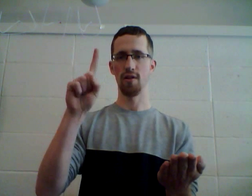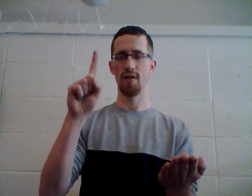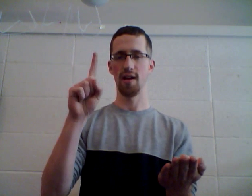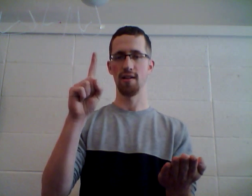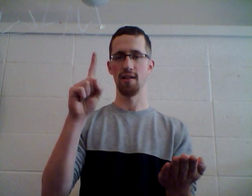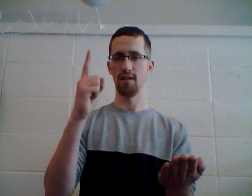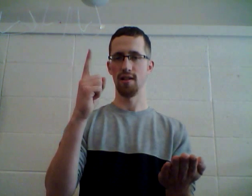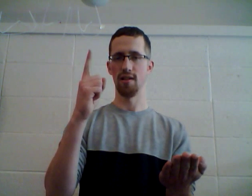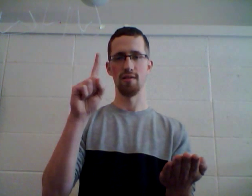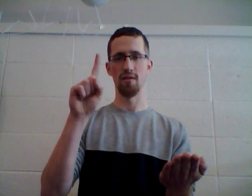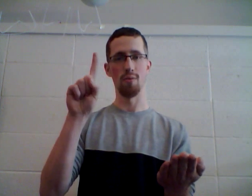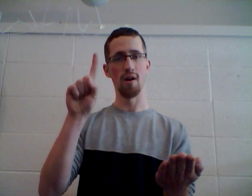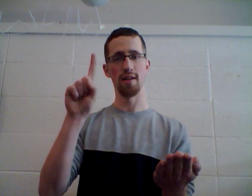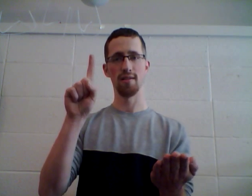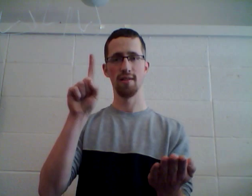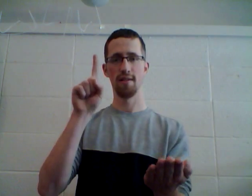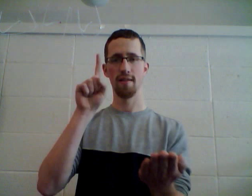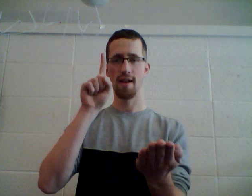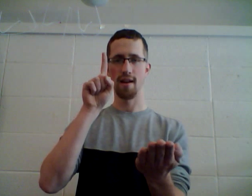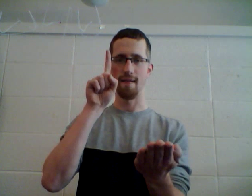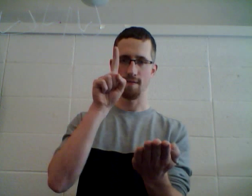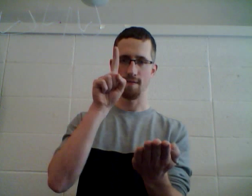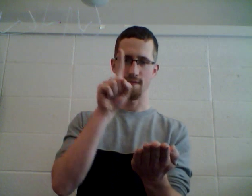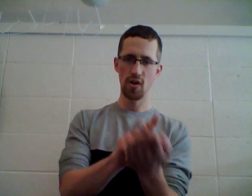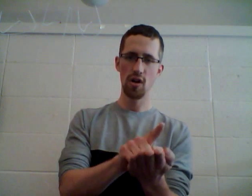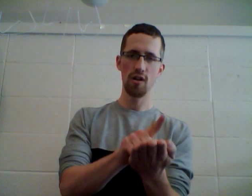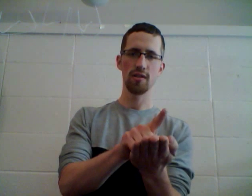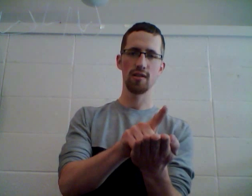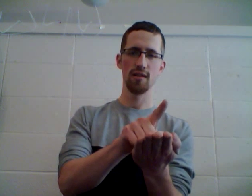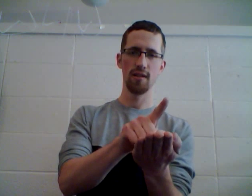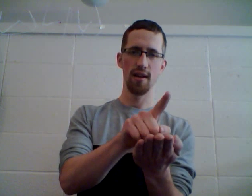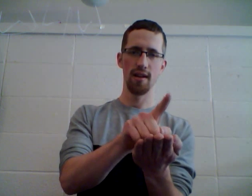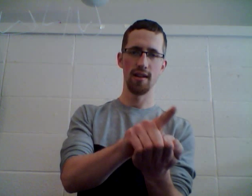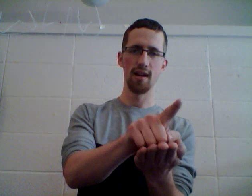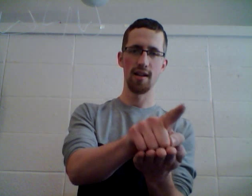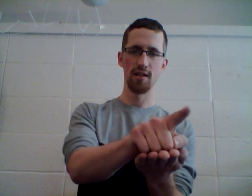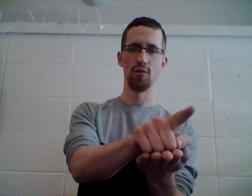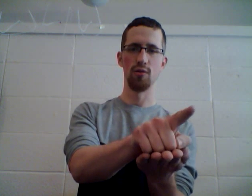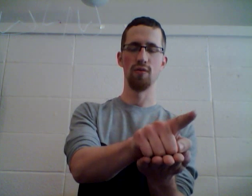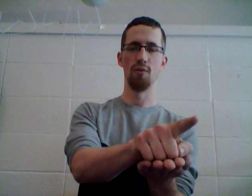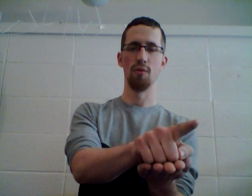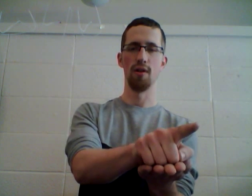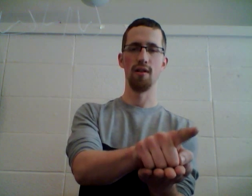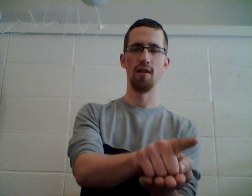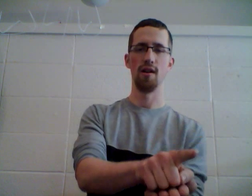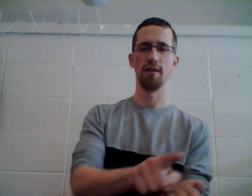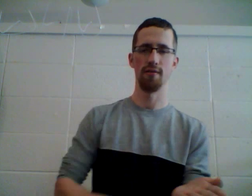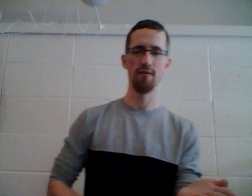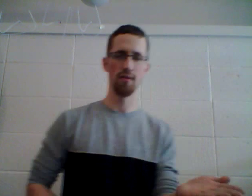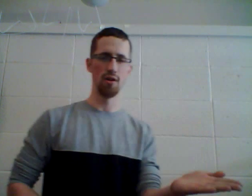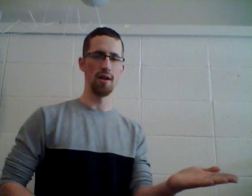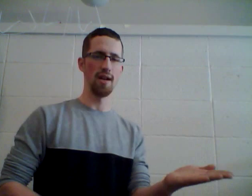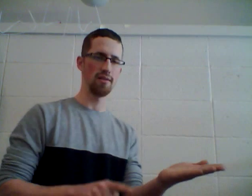other hand is 1, and it falls and then kind of scoots forward on the low hand.